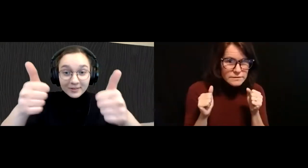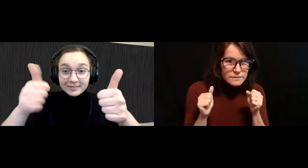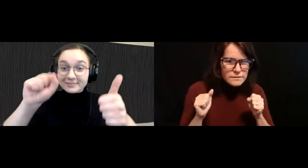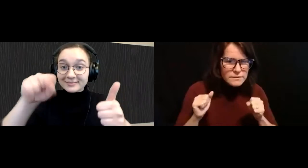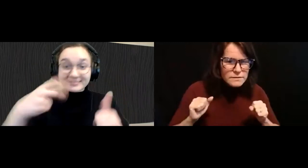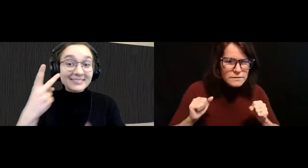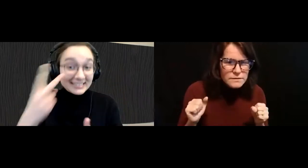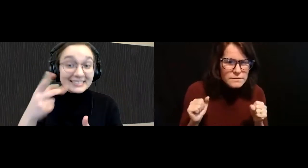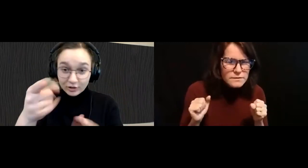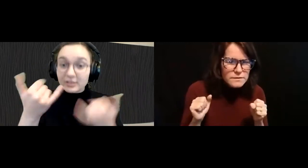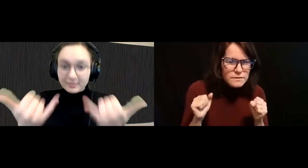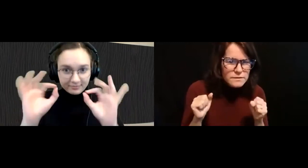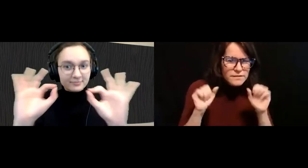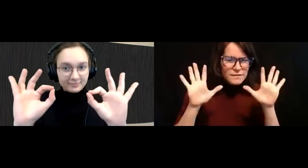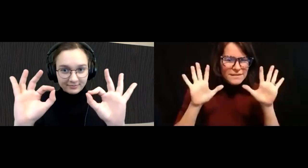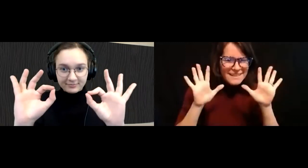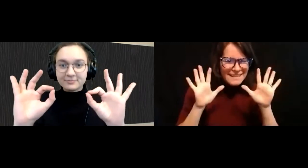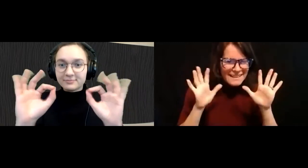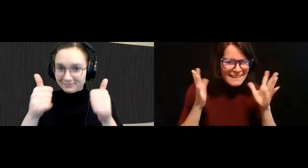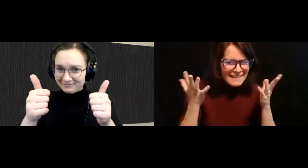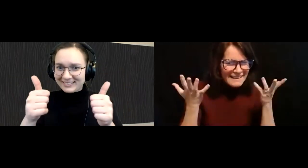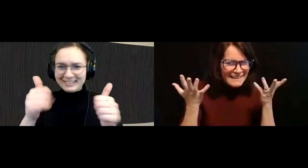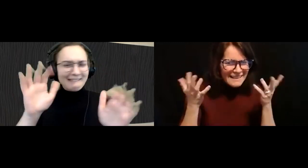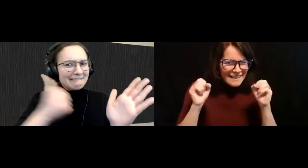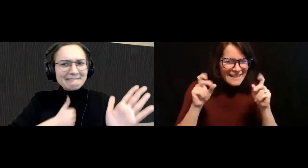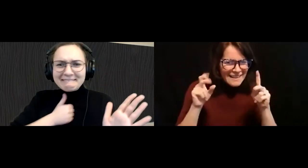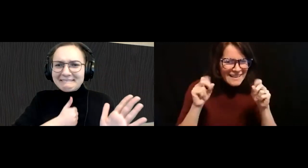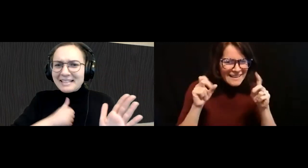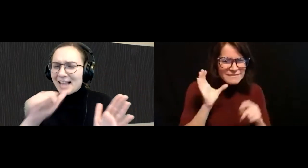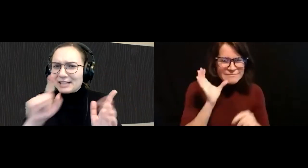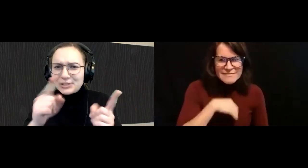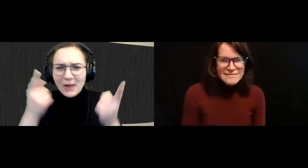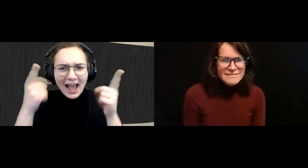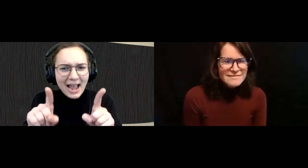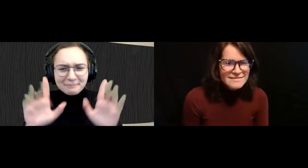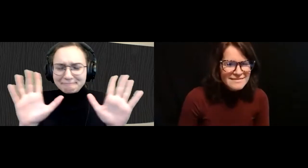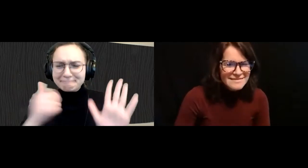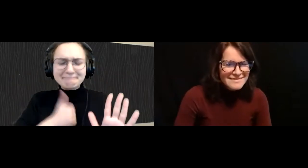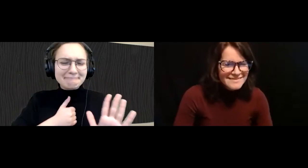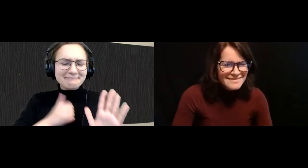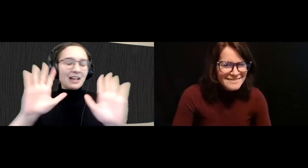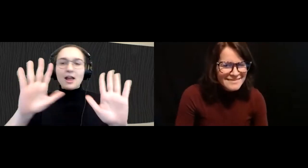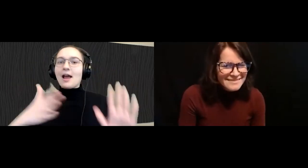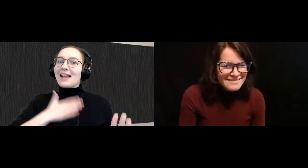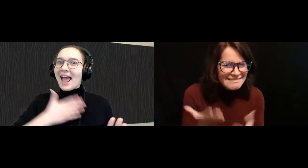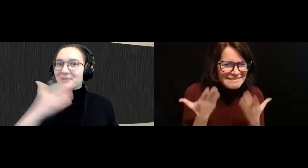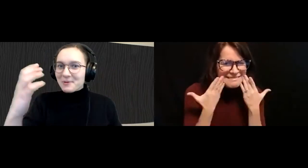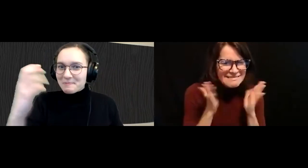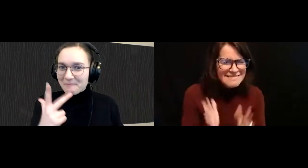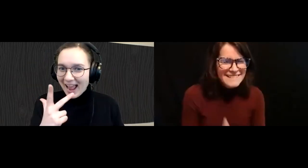Oh, hello. Yes. I can see you now. Perfect. Yes. Oh, yes. Sorry. Not sure what happened. Sorry about that.